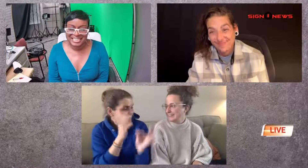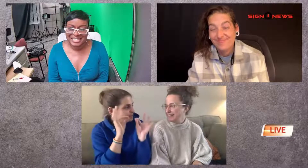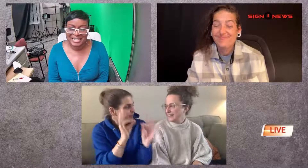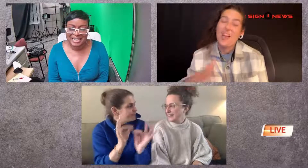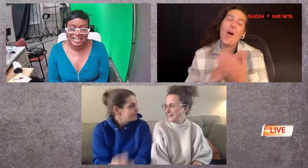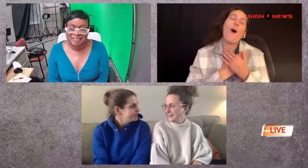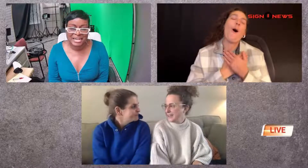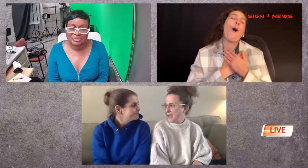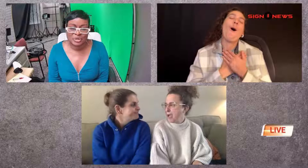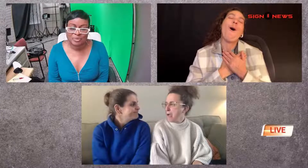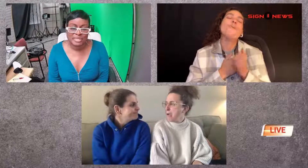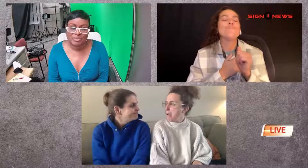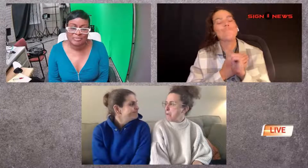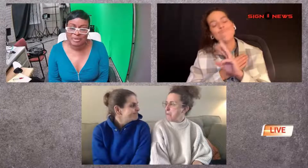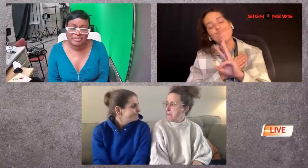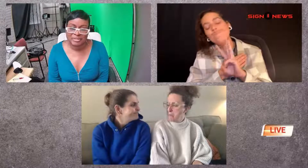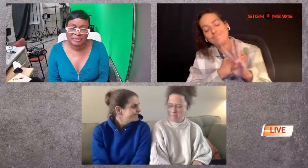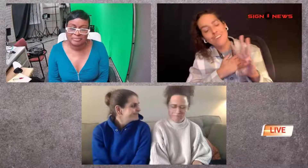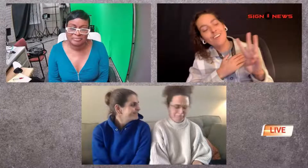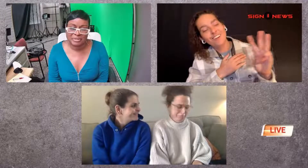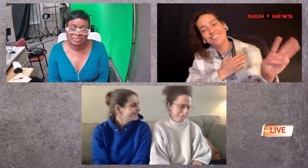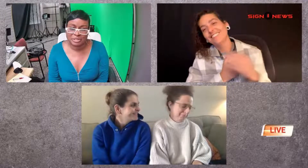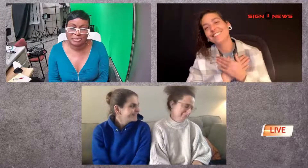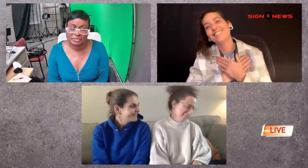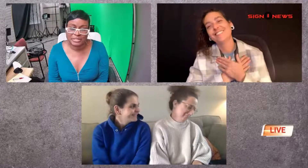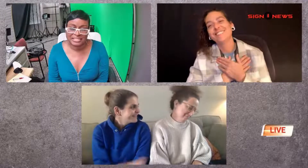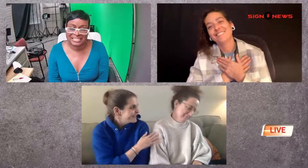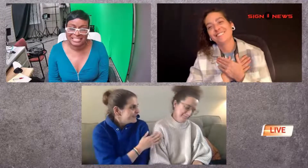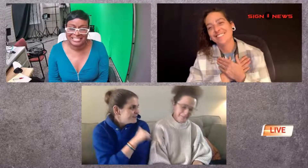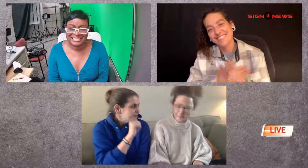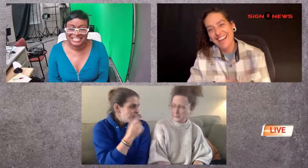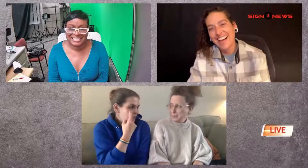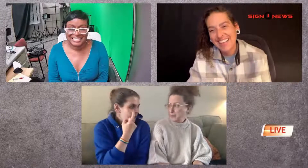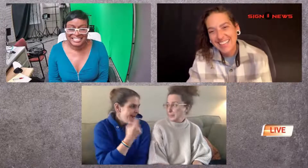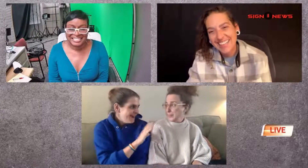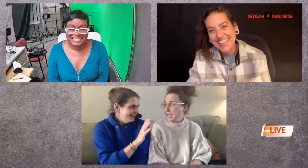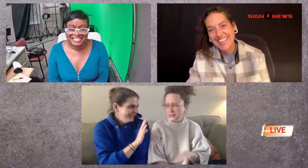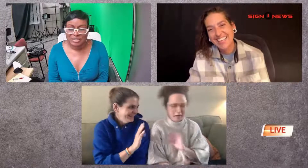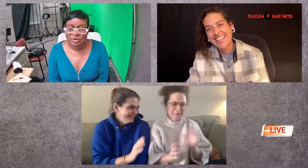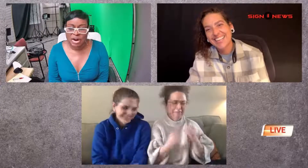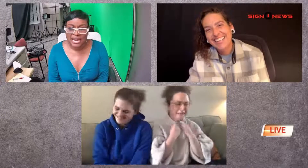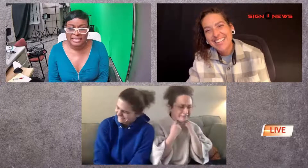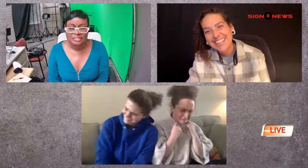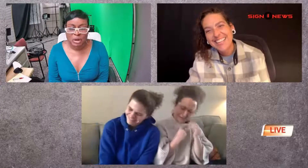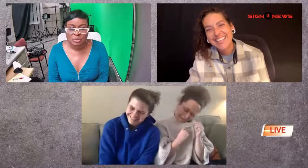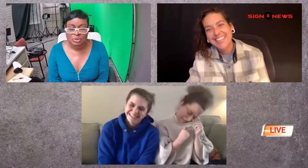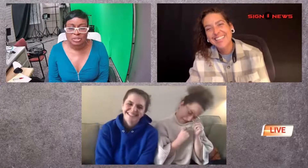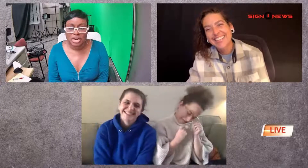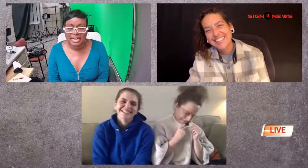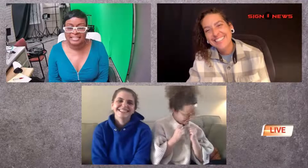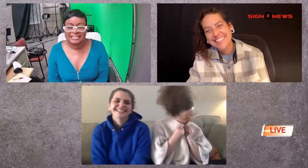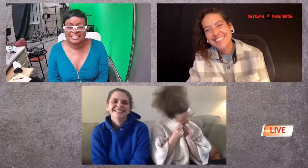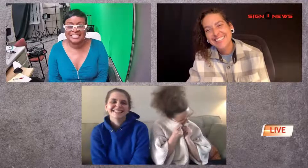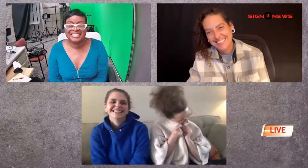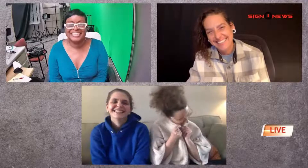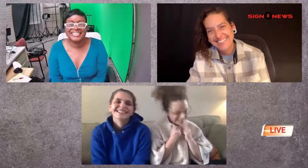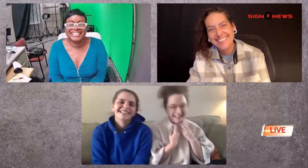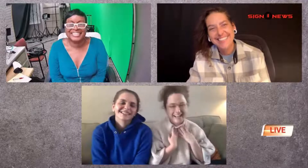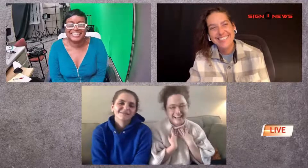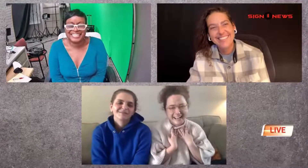I can't imagine working with anyone better than you. You're just perfect. Don't cry. Don't you cry.